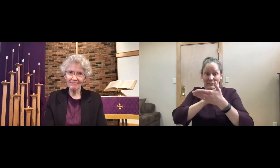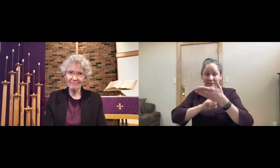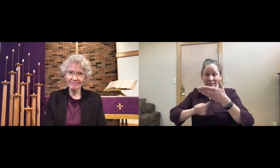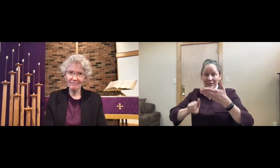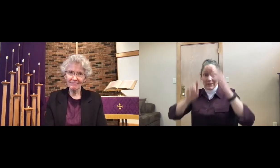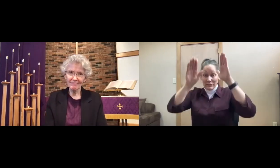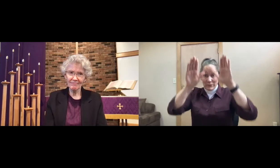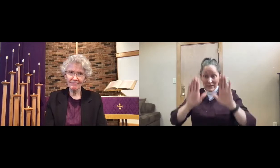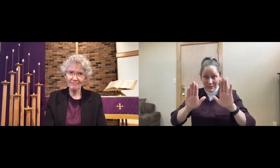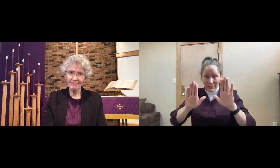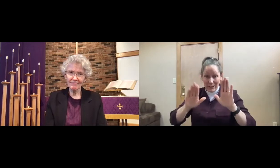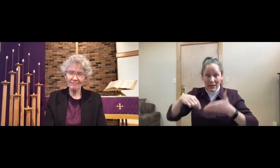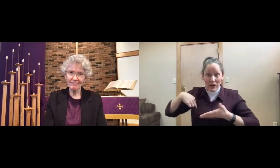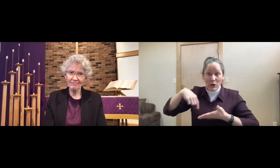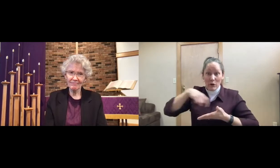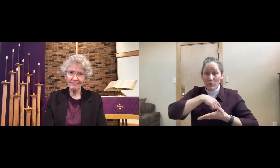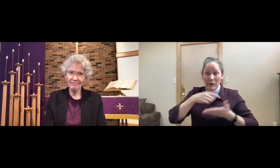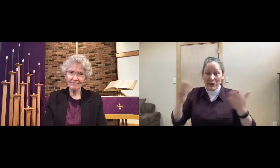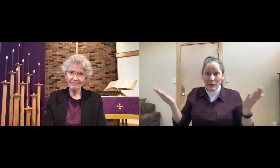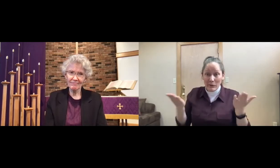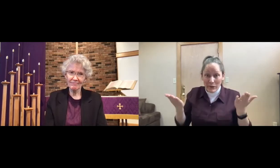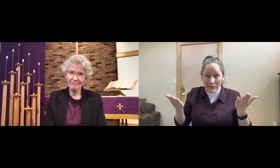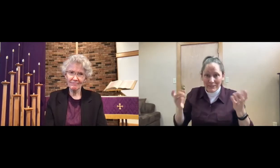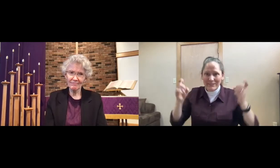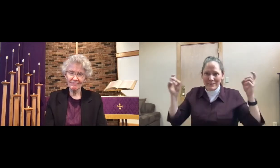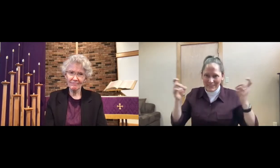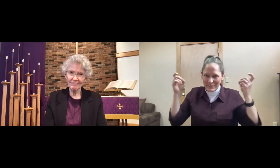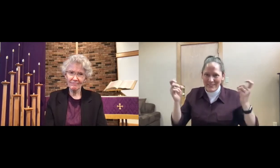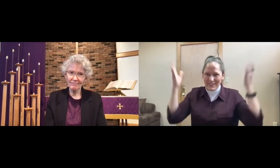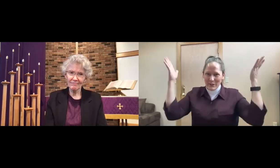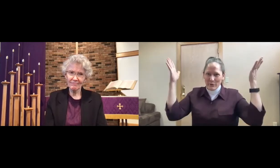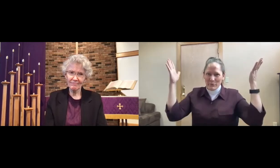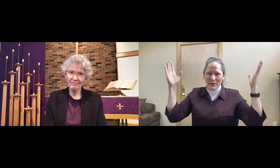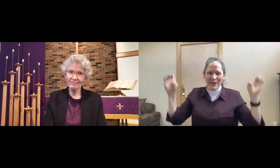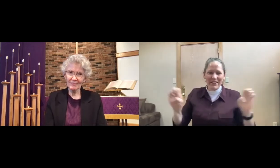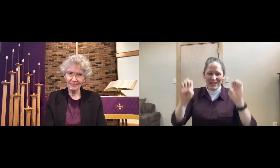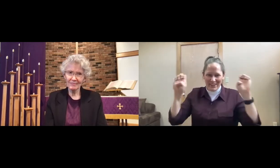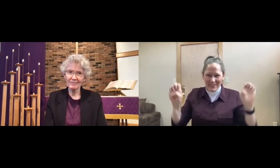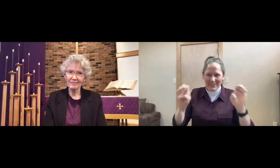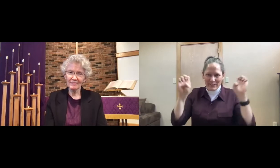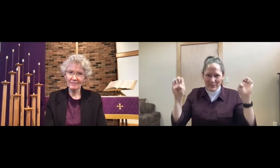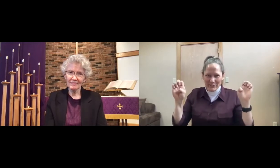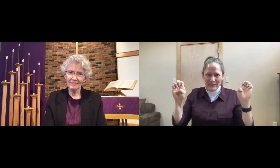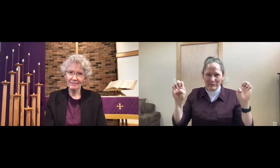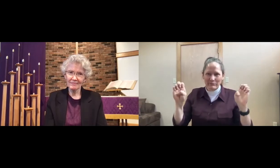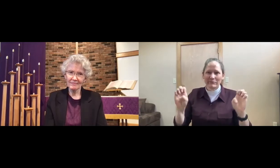And then next week on Sunday, we celebrate Easter.